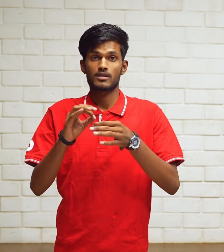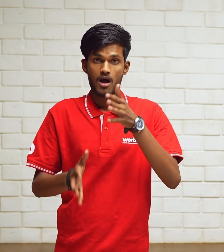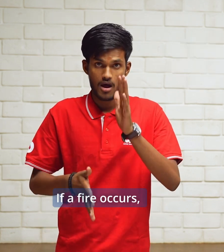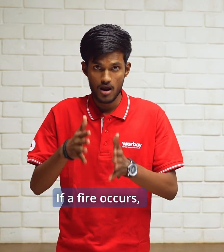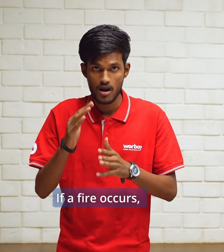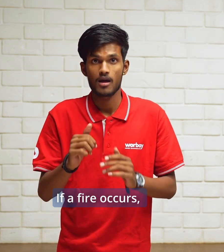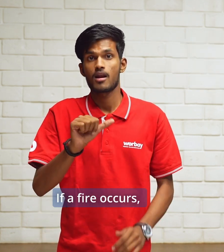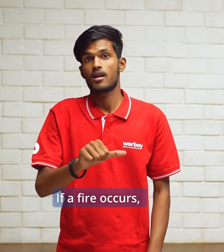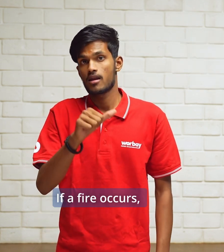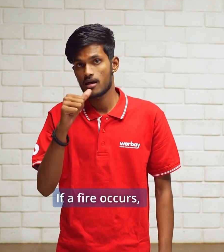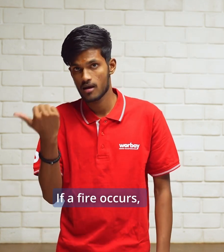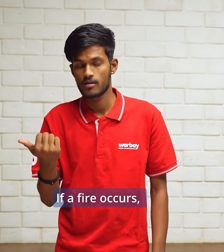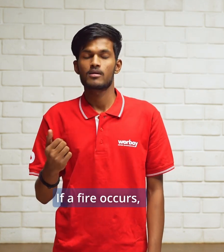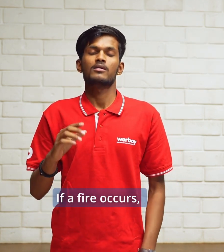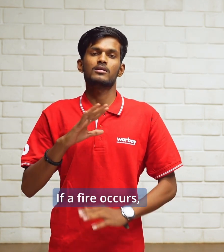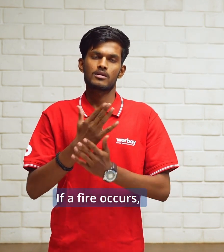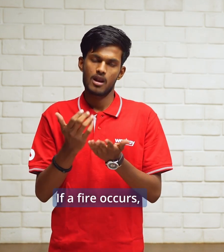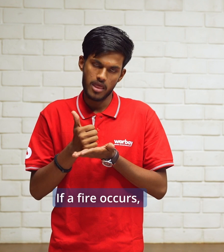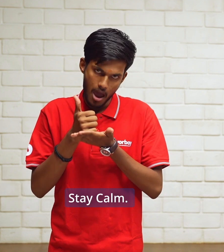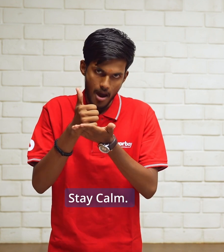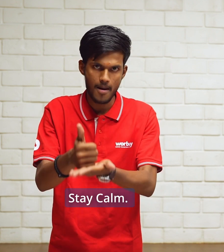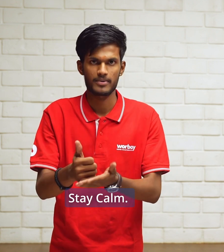If a fire occurs, stay calm.